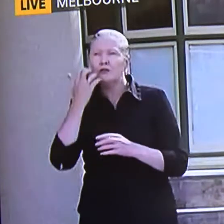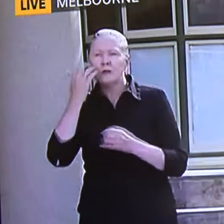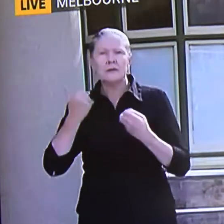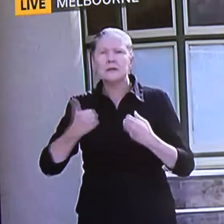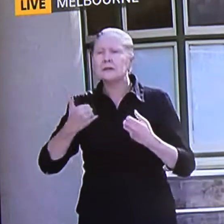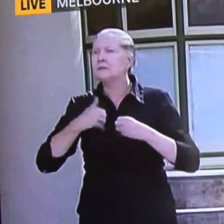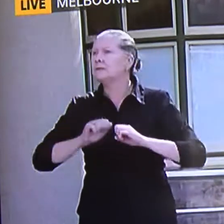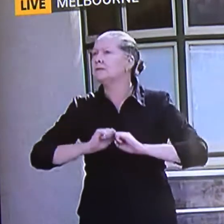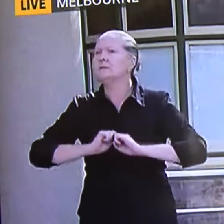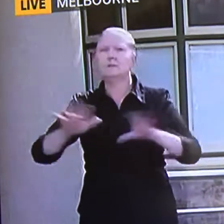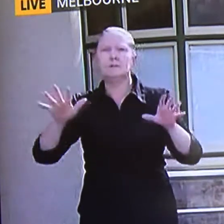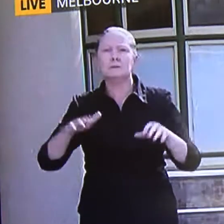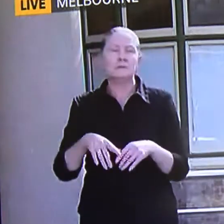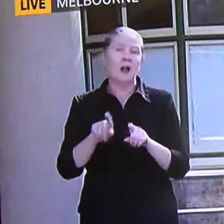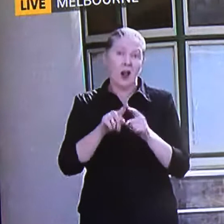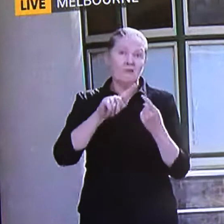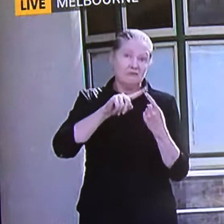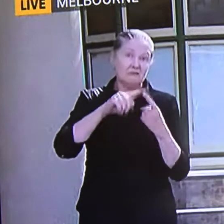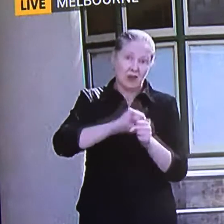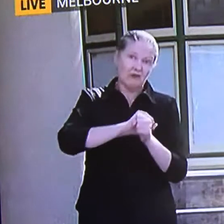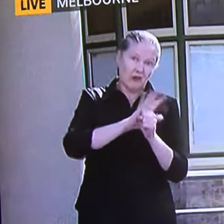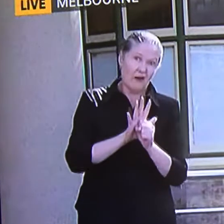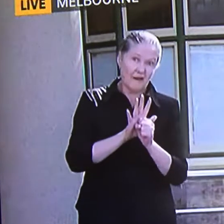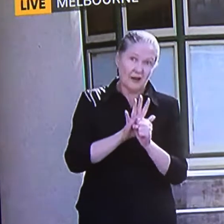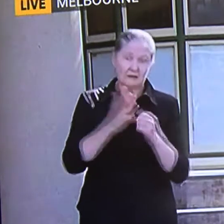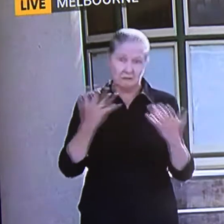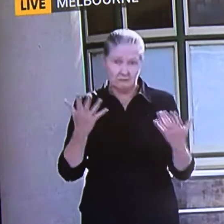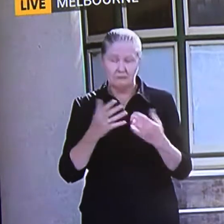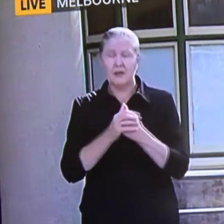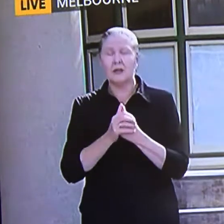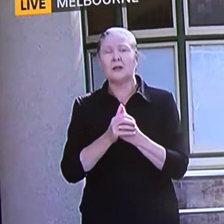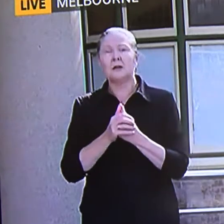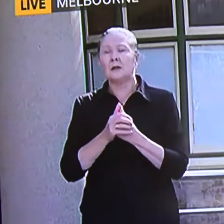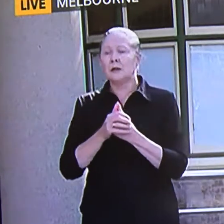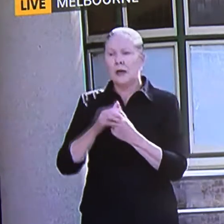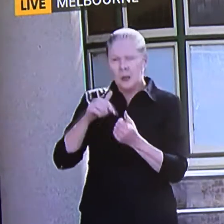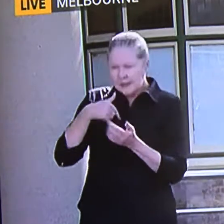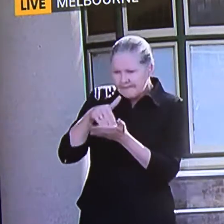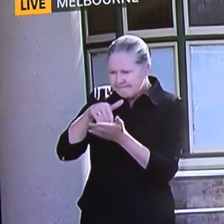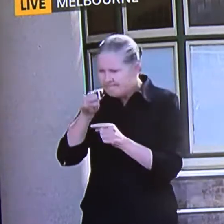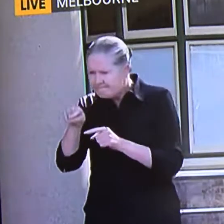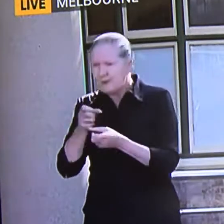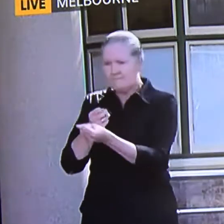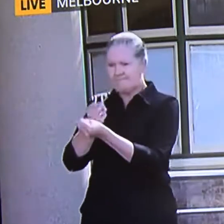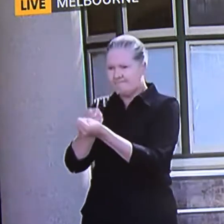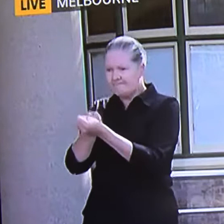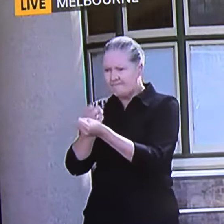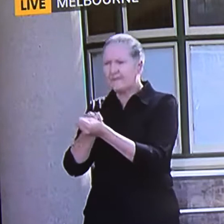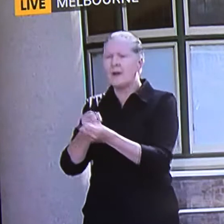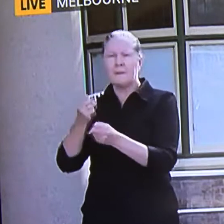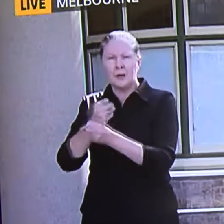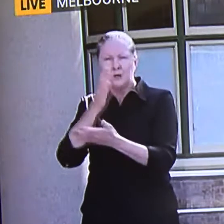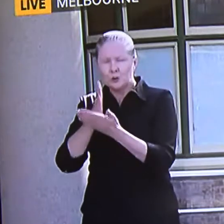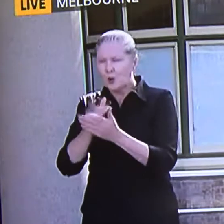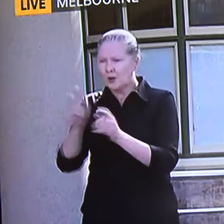disease outbreaks such as coronavirus. As part of that, what we will be doing is supporting the